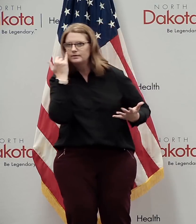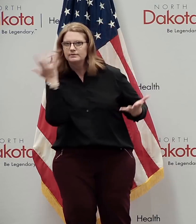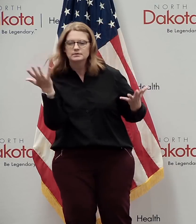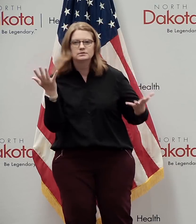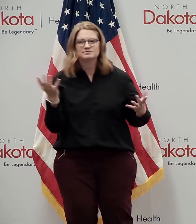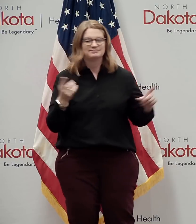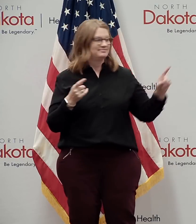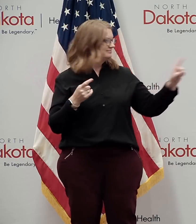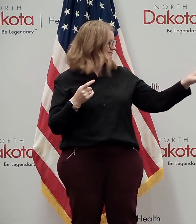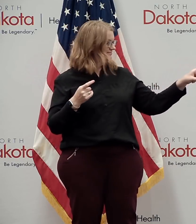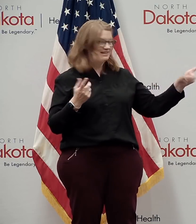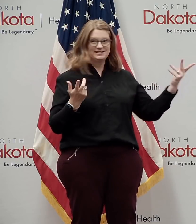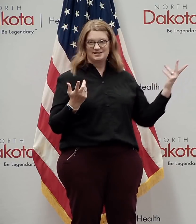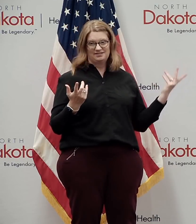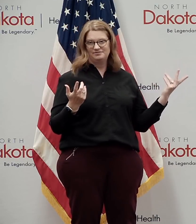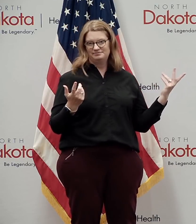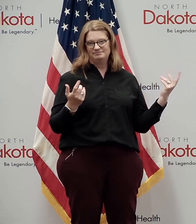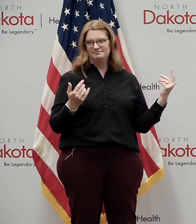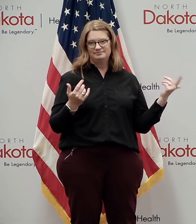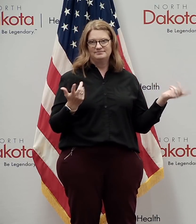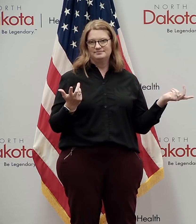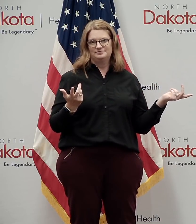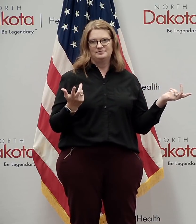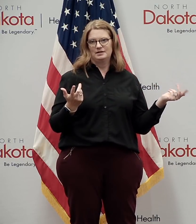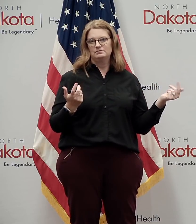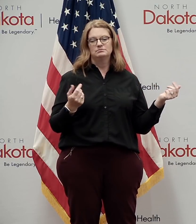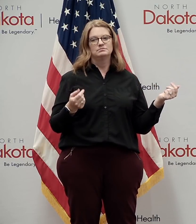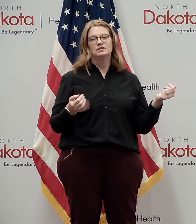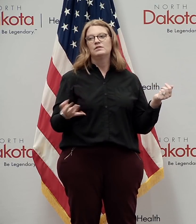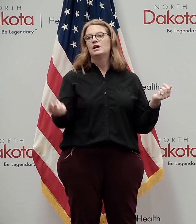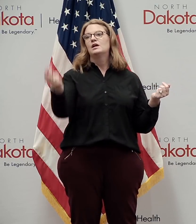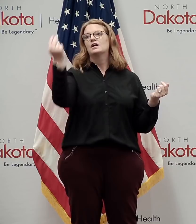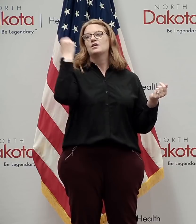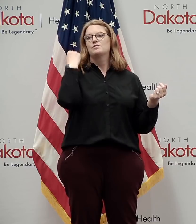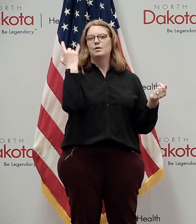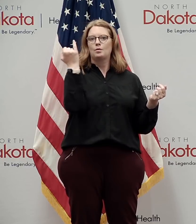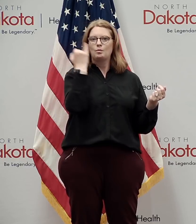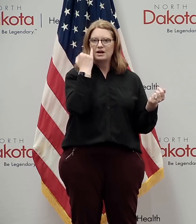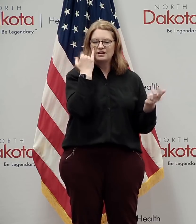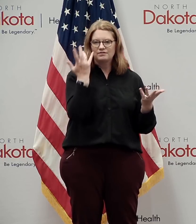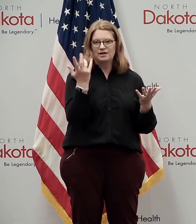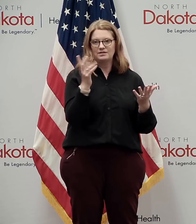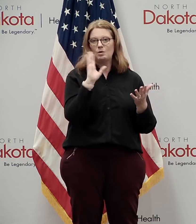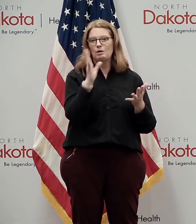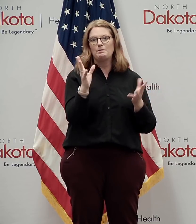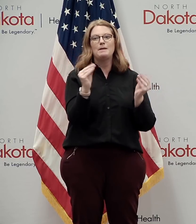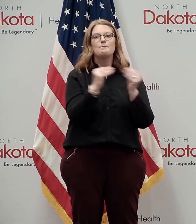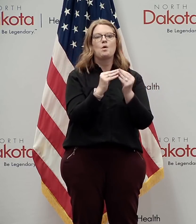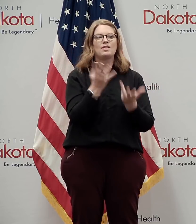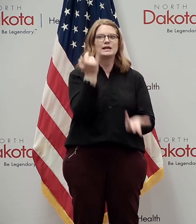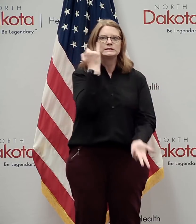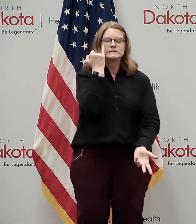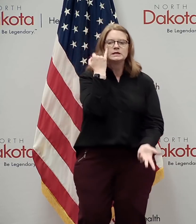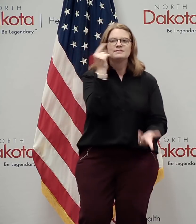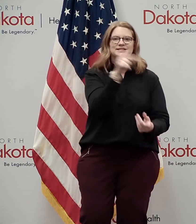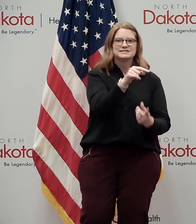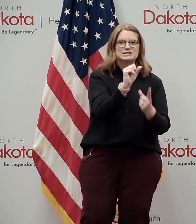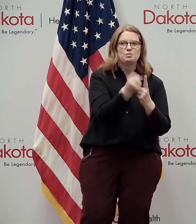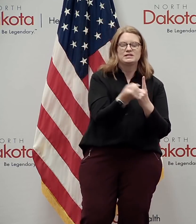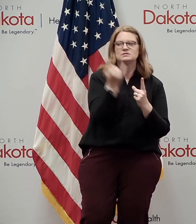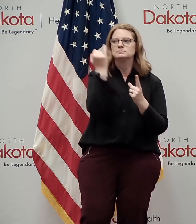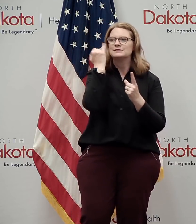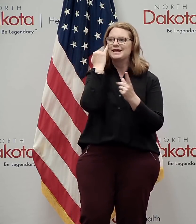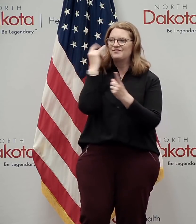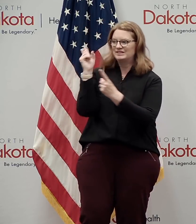These guys have already covered hundreds and hundreds of what ifs, and there's going to be thousands more. So this is going to be a on the